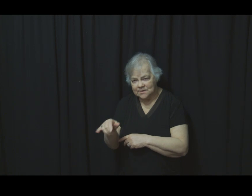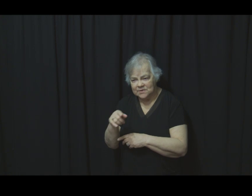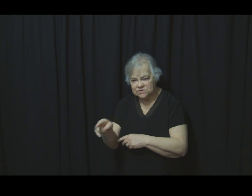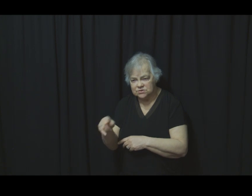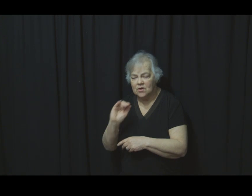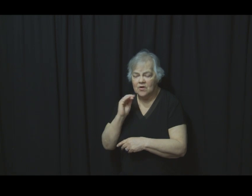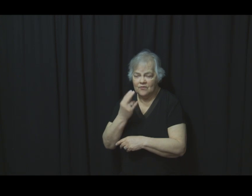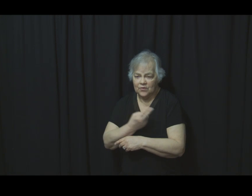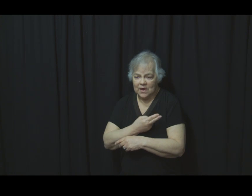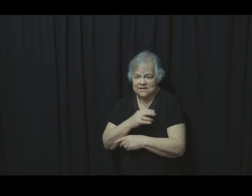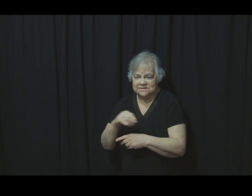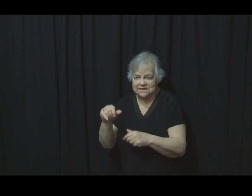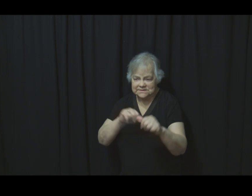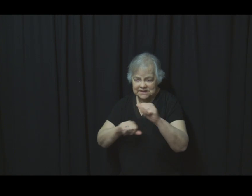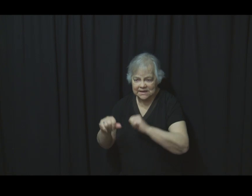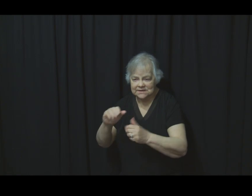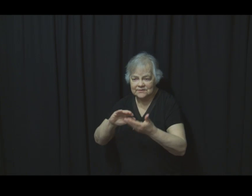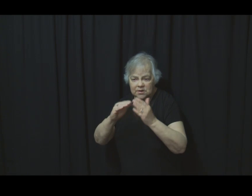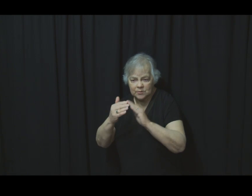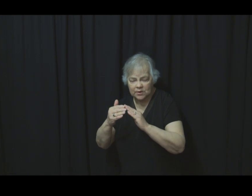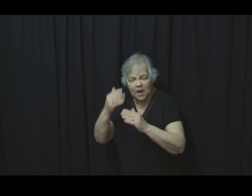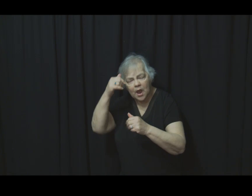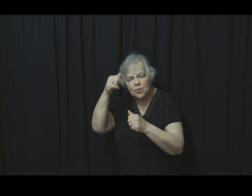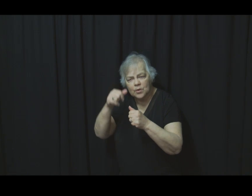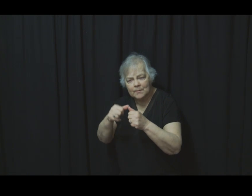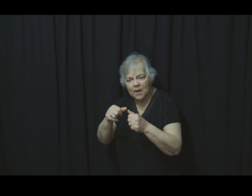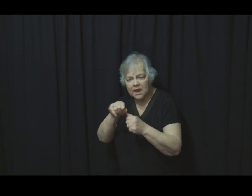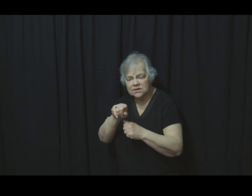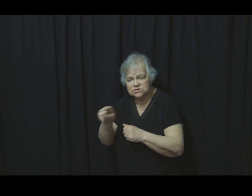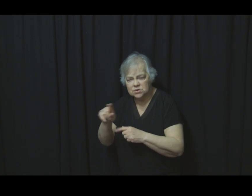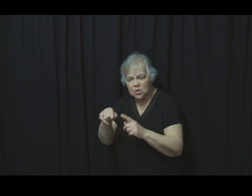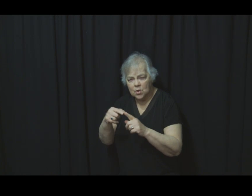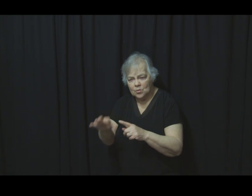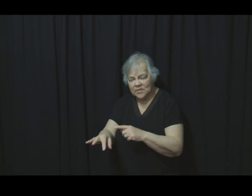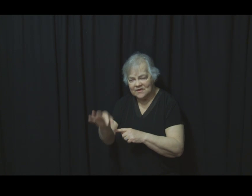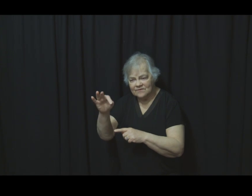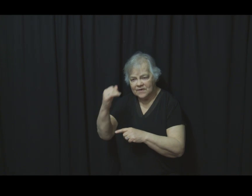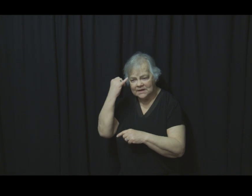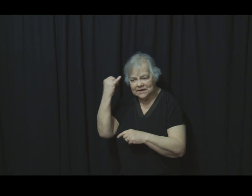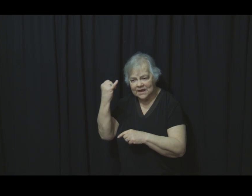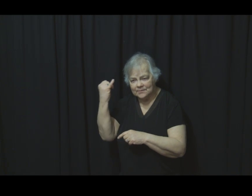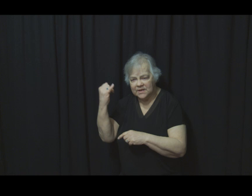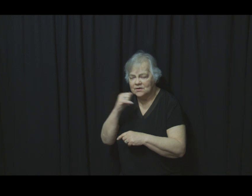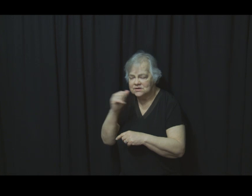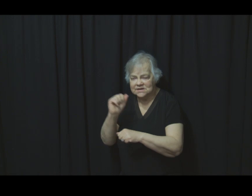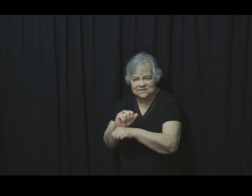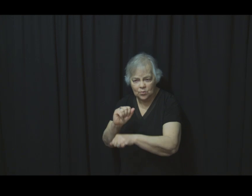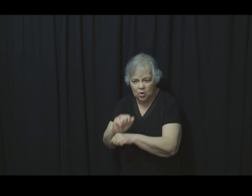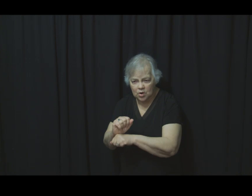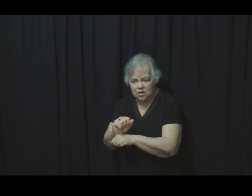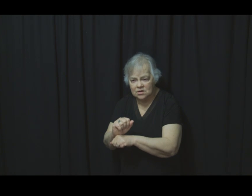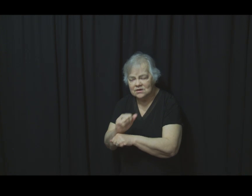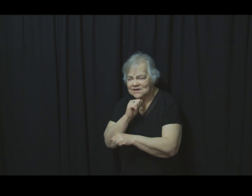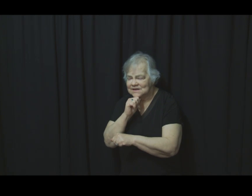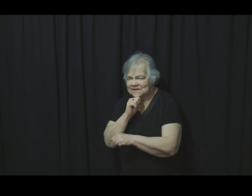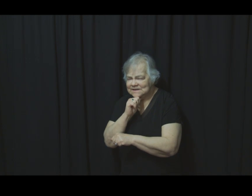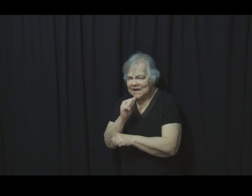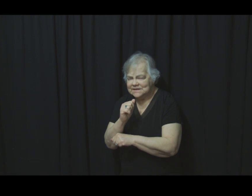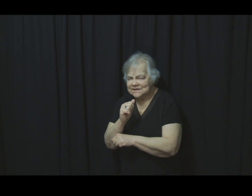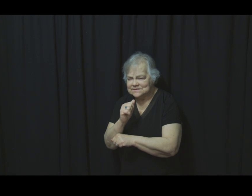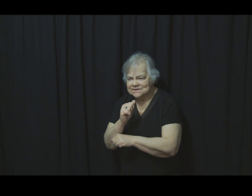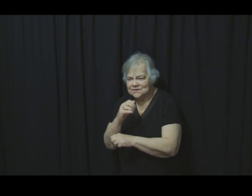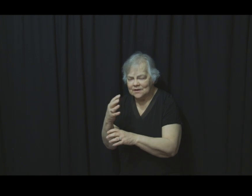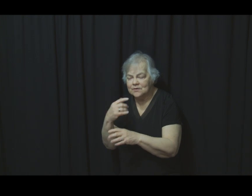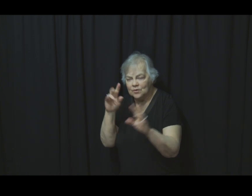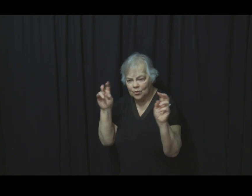scientific community, I remind you that when we find an idea that's not tenable, that doesn't work, that doesn't fly, doesn't hold